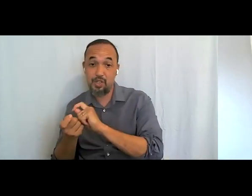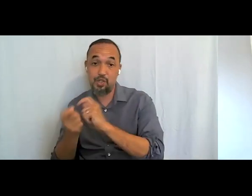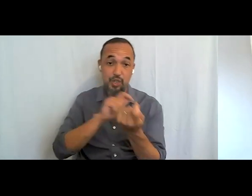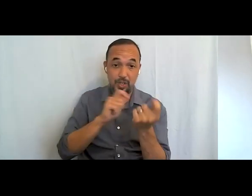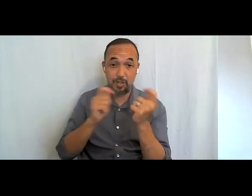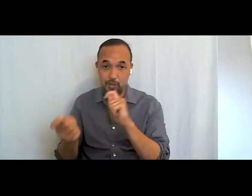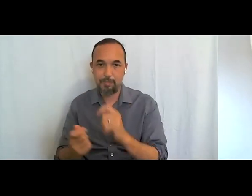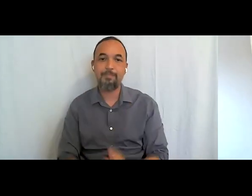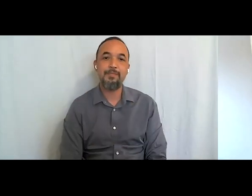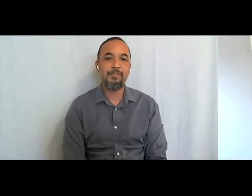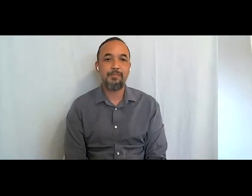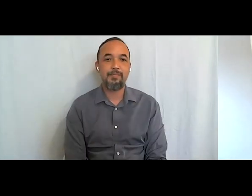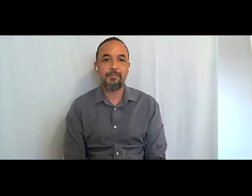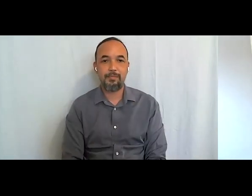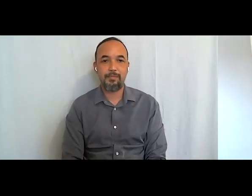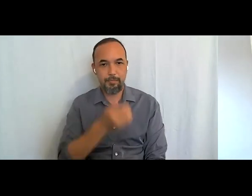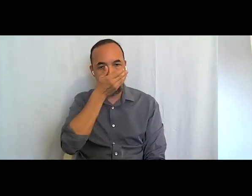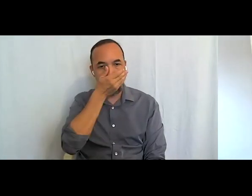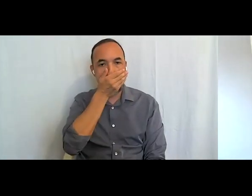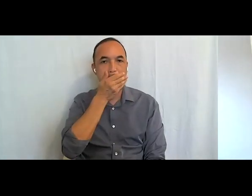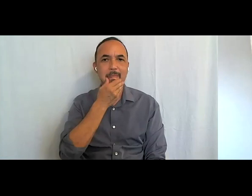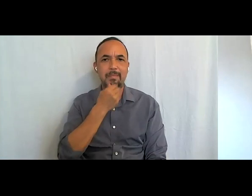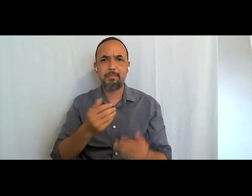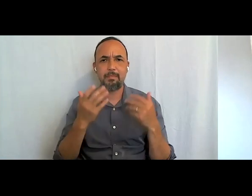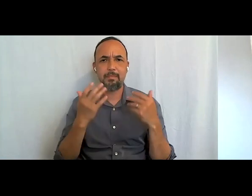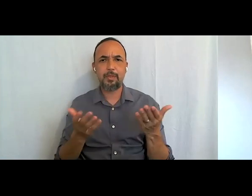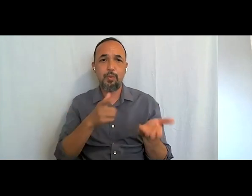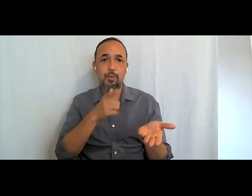about structure. So who does what?